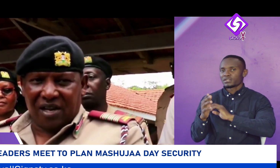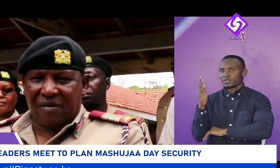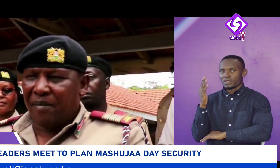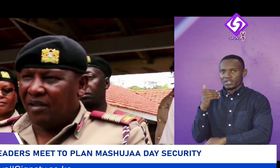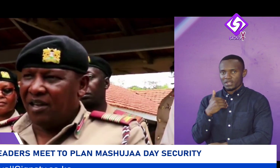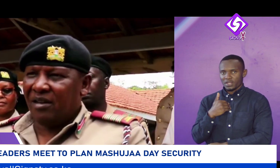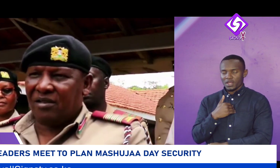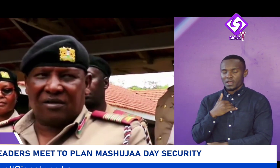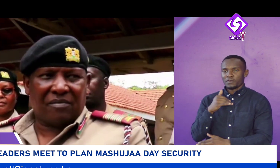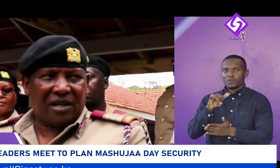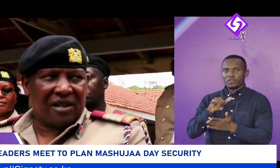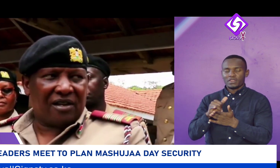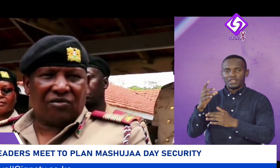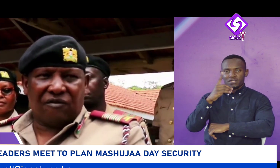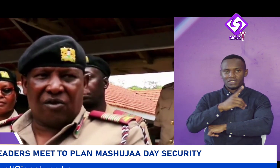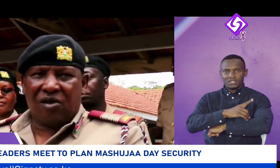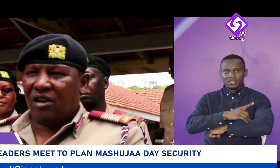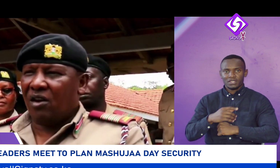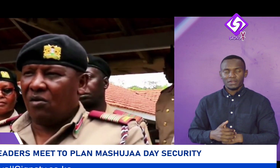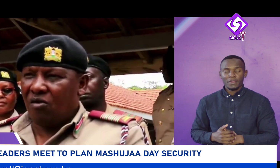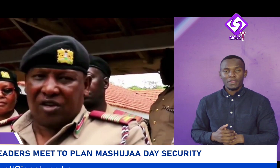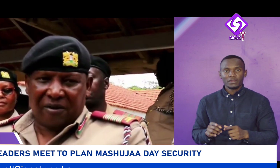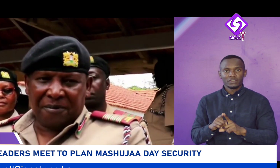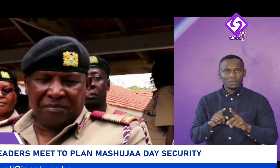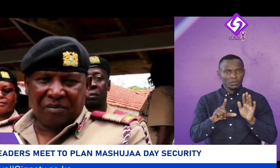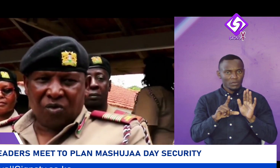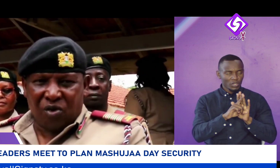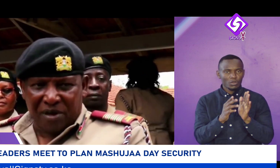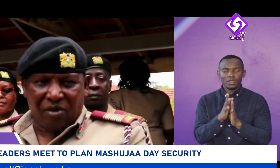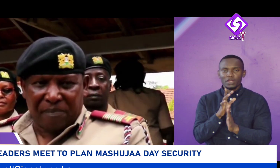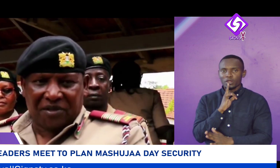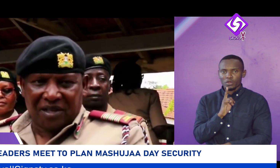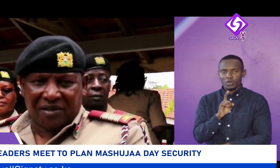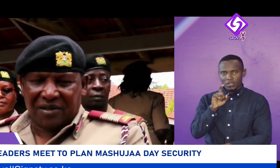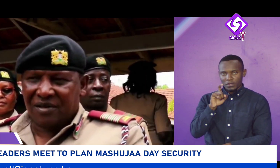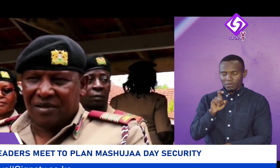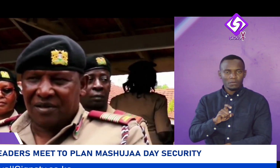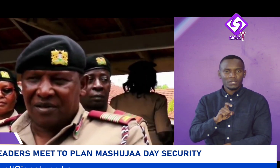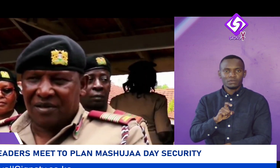day. Maintenance of law and order will be our business.